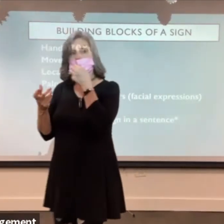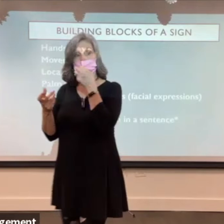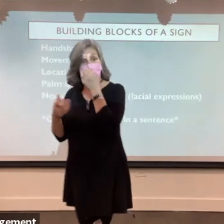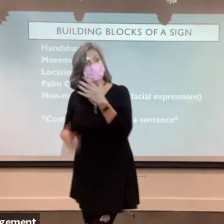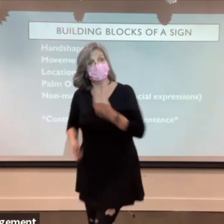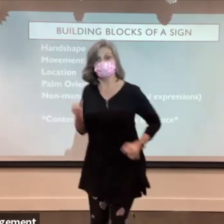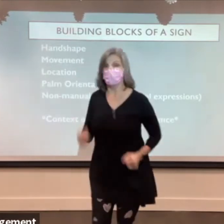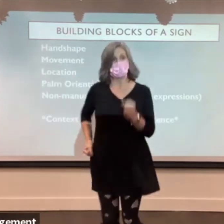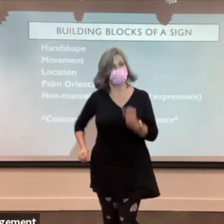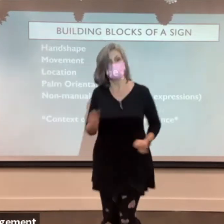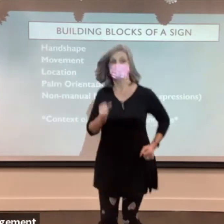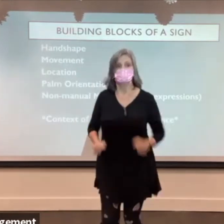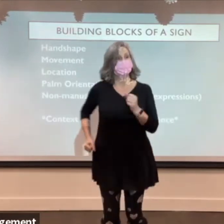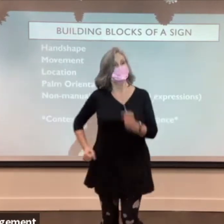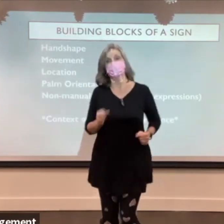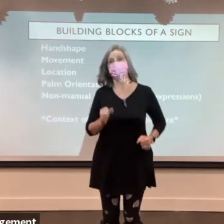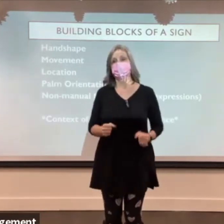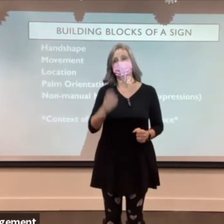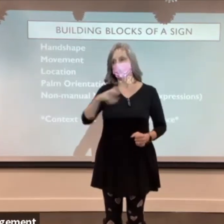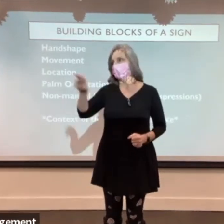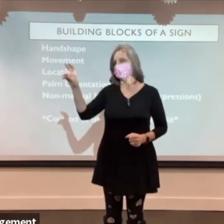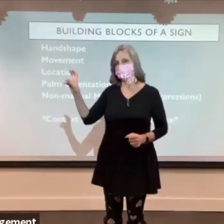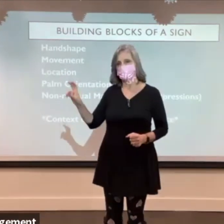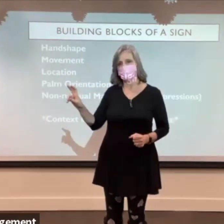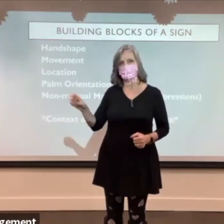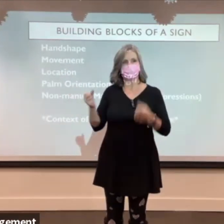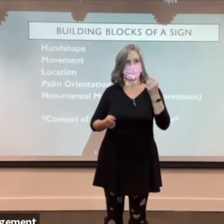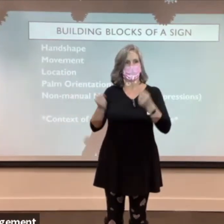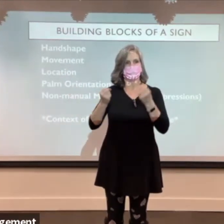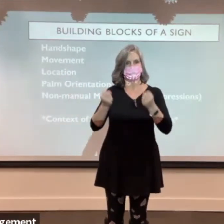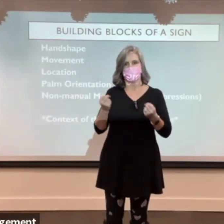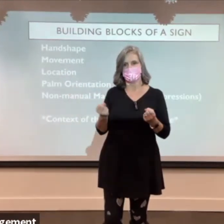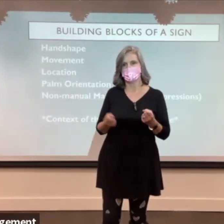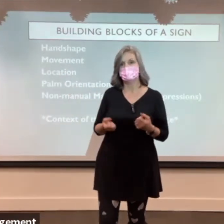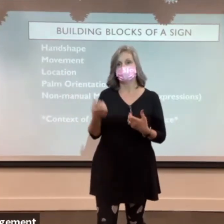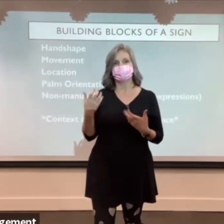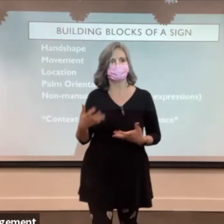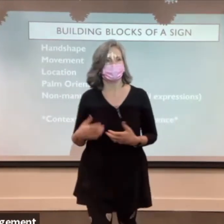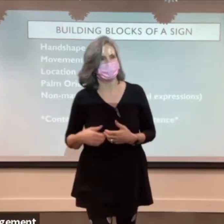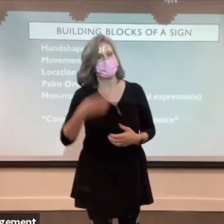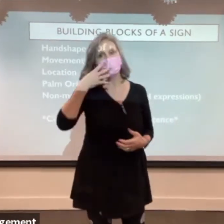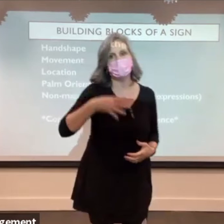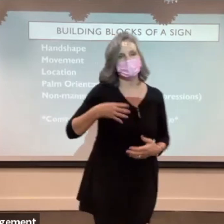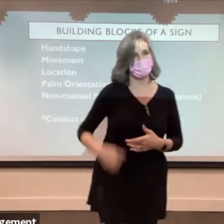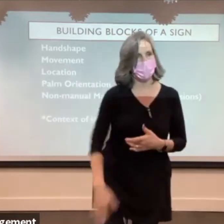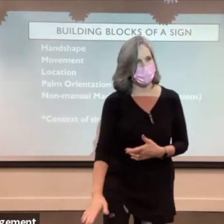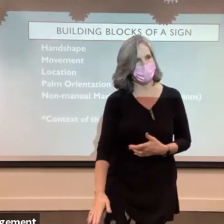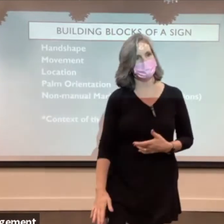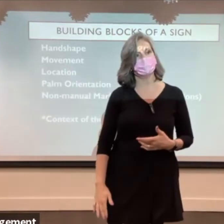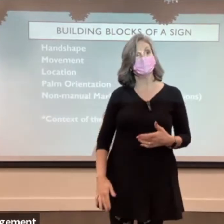could be physically running. It could be to run errands. It could be my car is running, my refrigerator, my nose, my pantyhose,